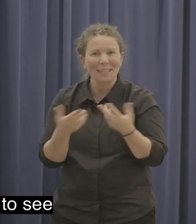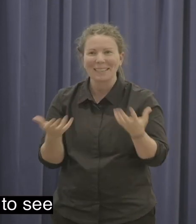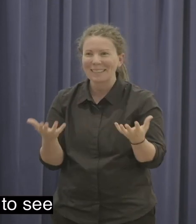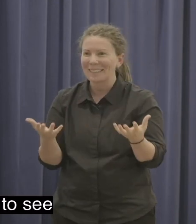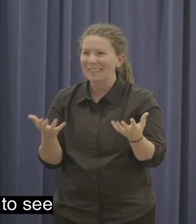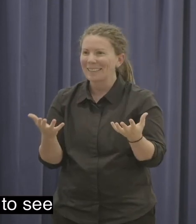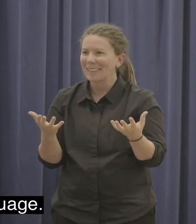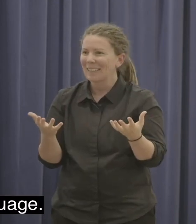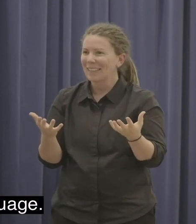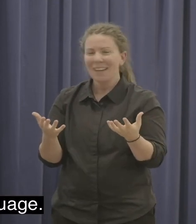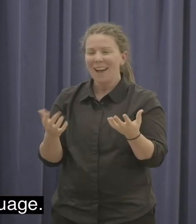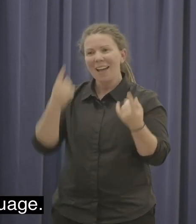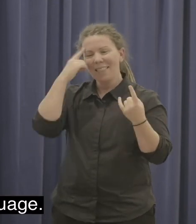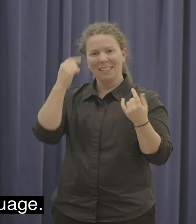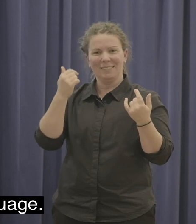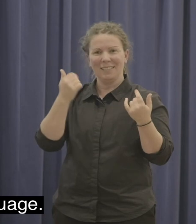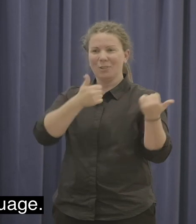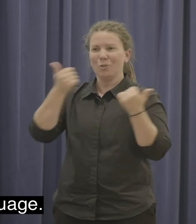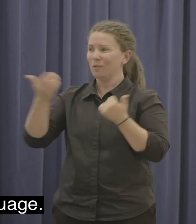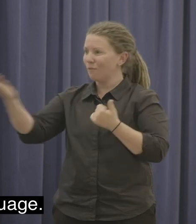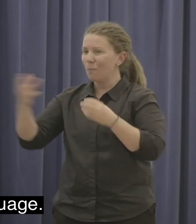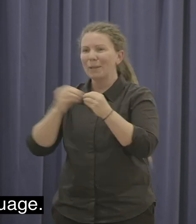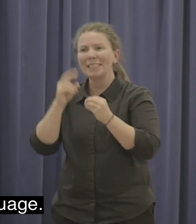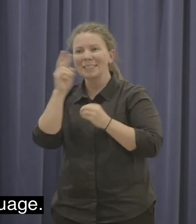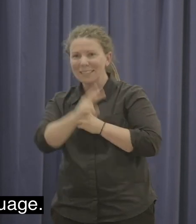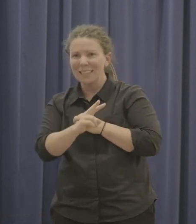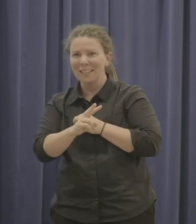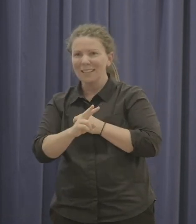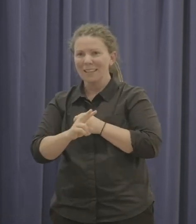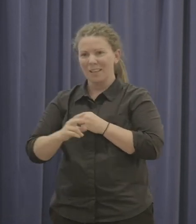good for Billy to see her family embracing her language.